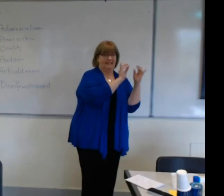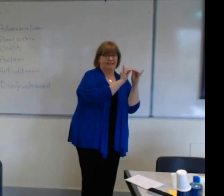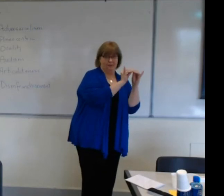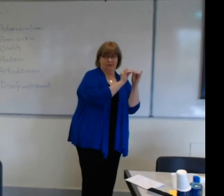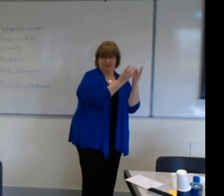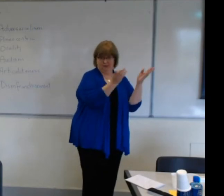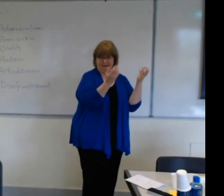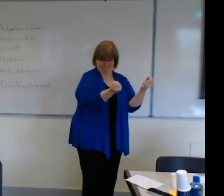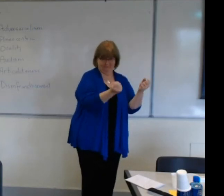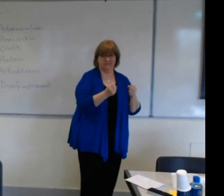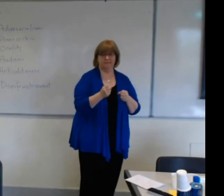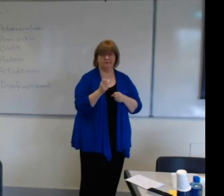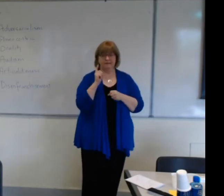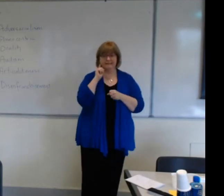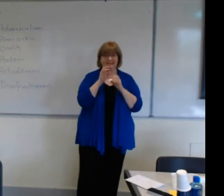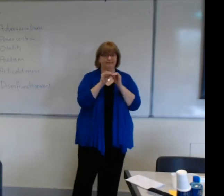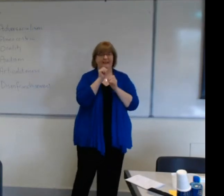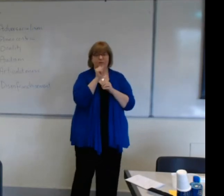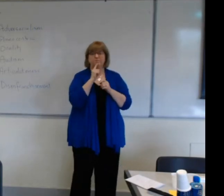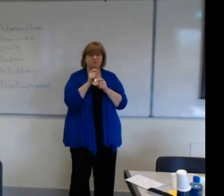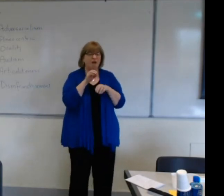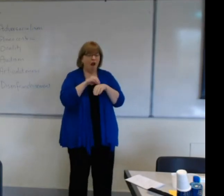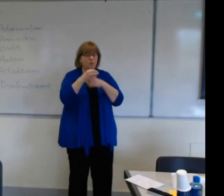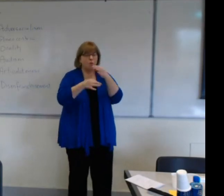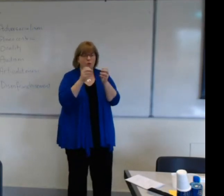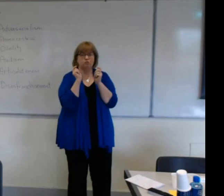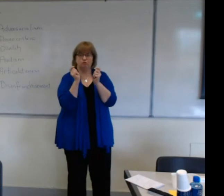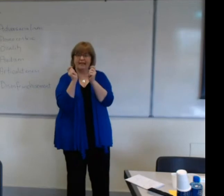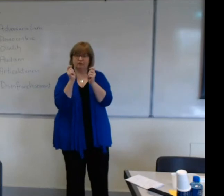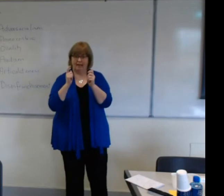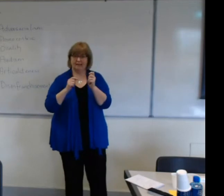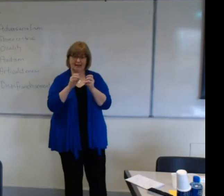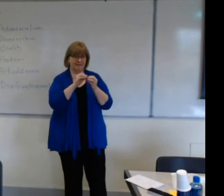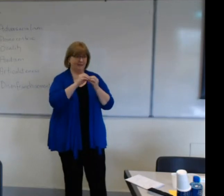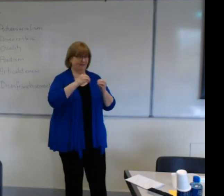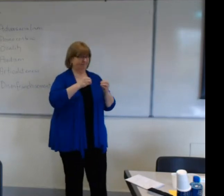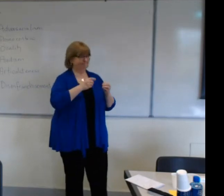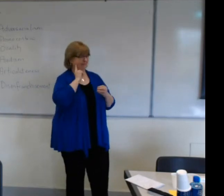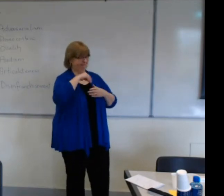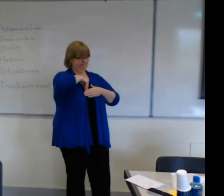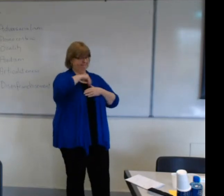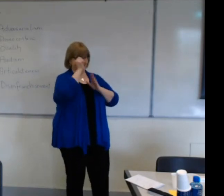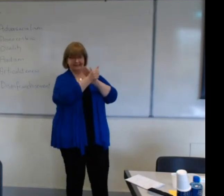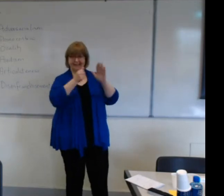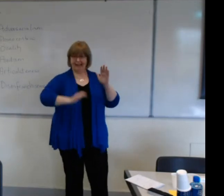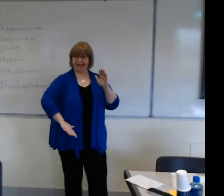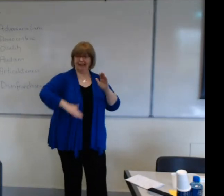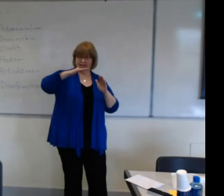with the Centre for Deaf Studies, there is training provided for interpreters, for hearing interpreters. Deaf people who